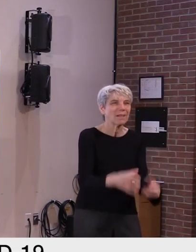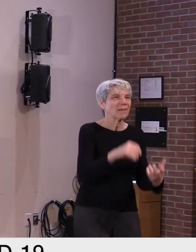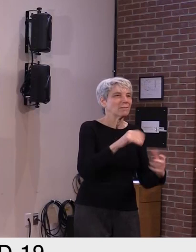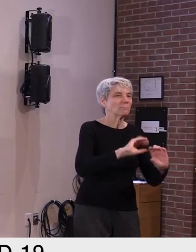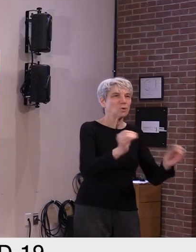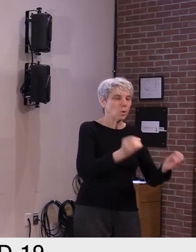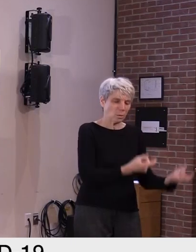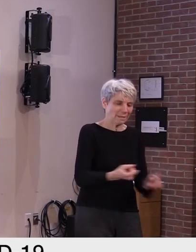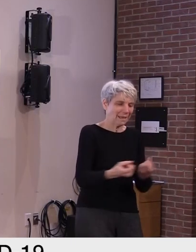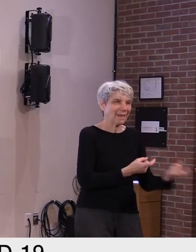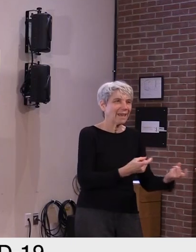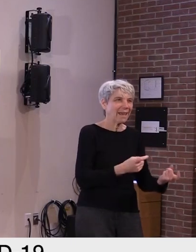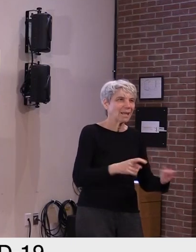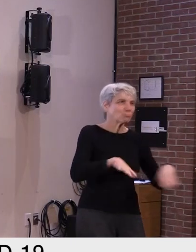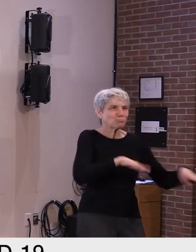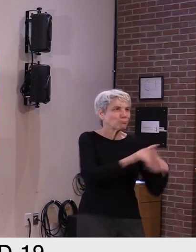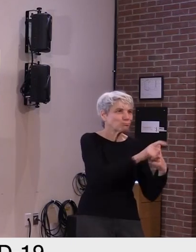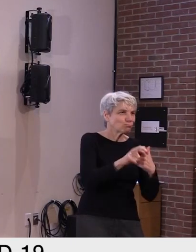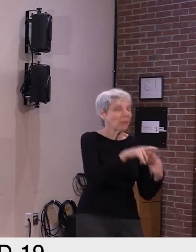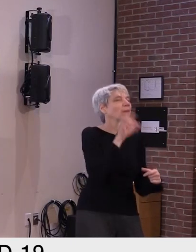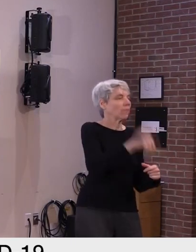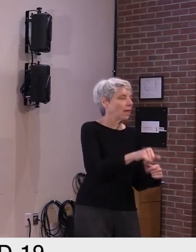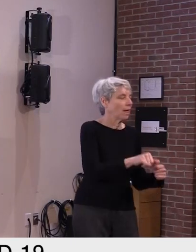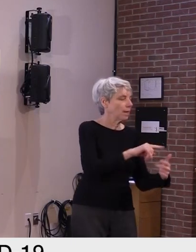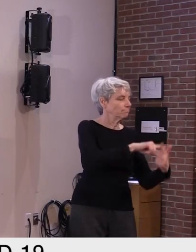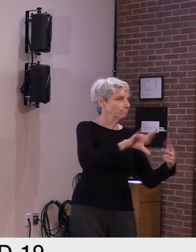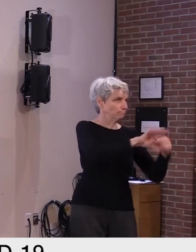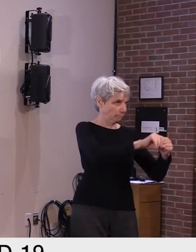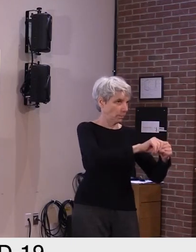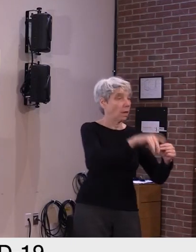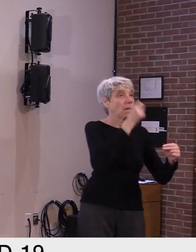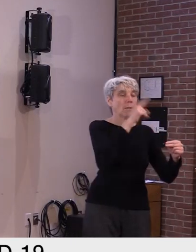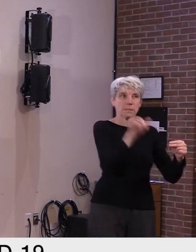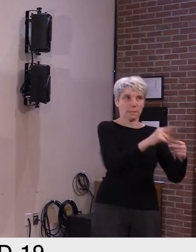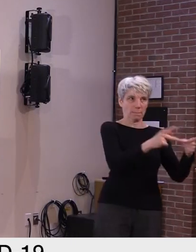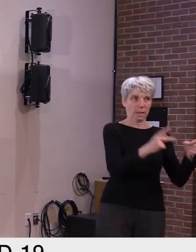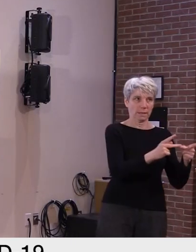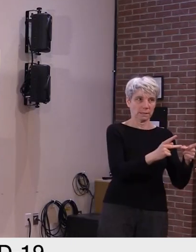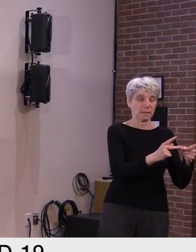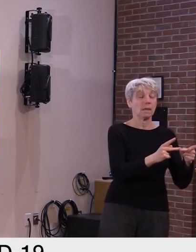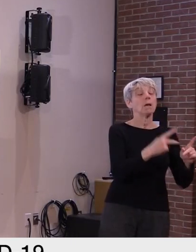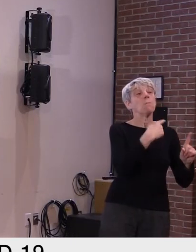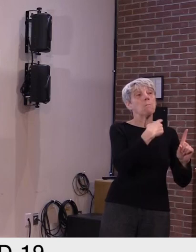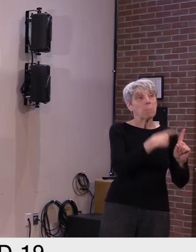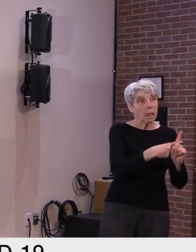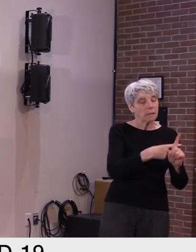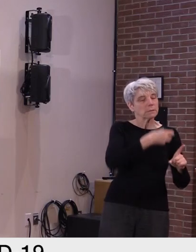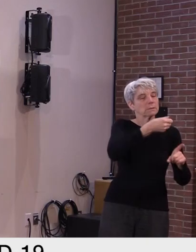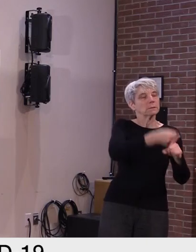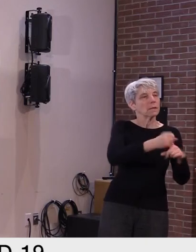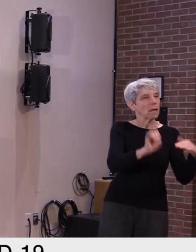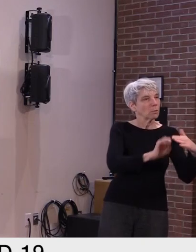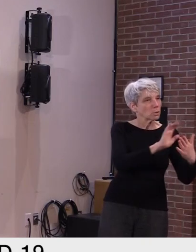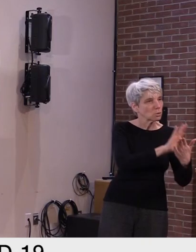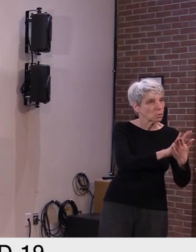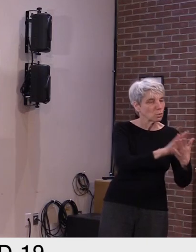Cases now involve an elementary school and a high school and a work site.